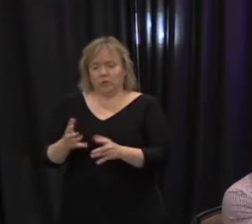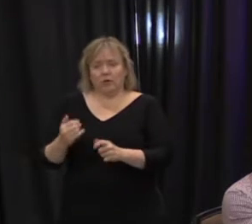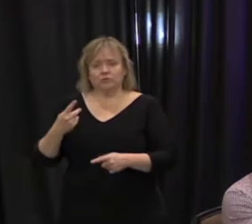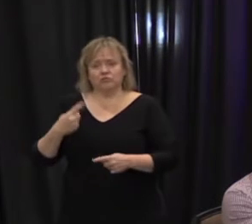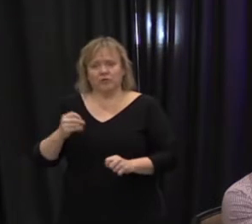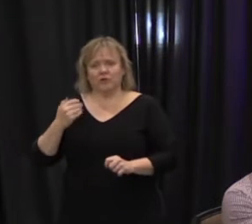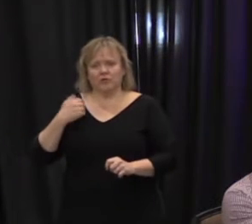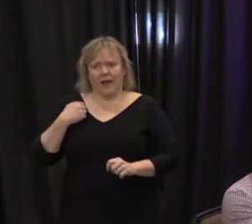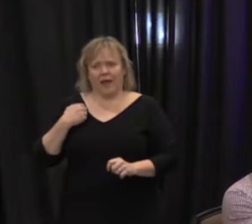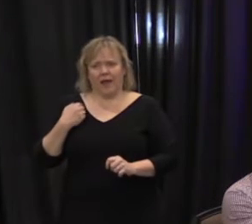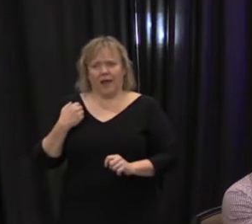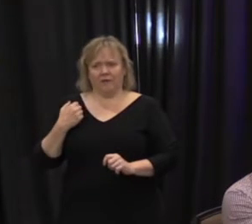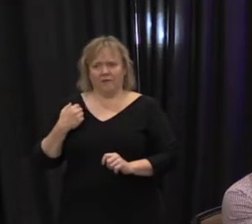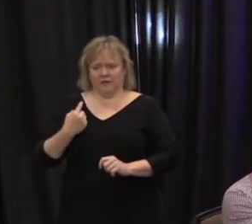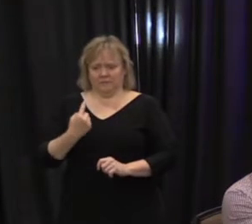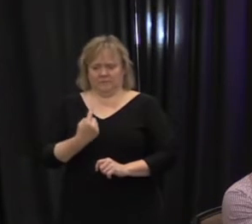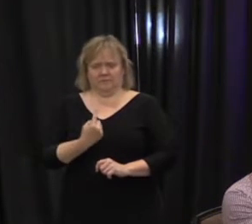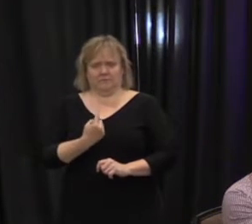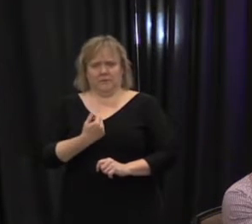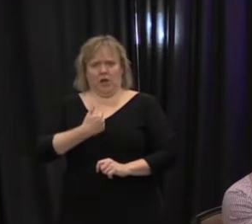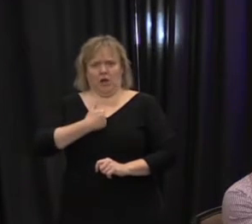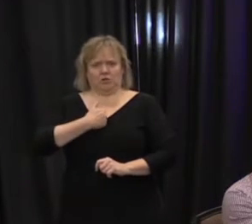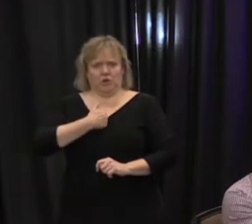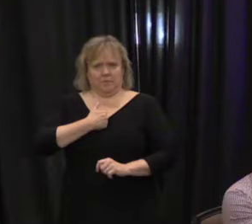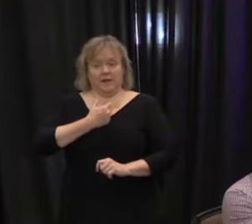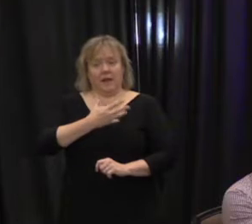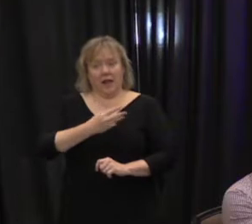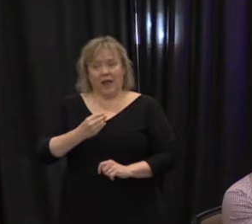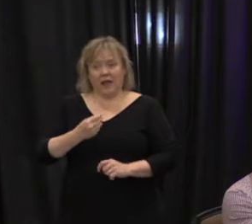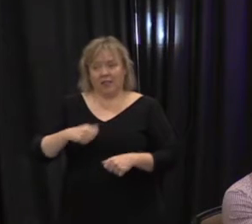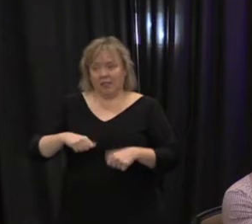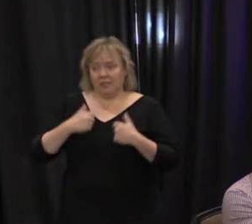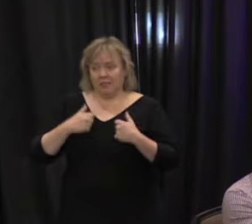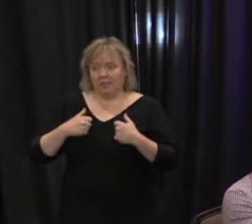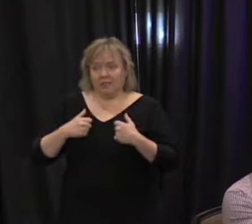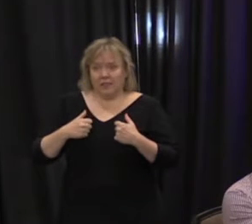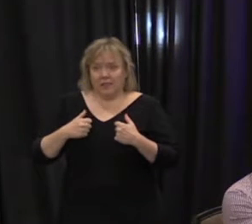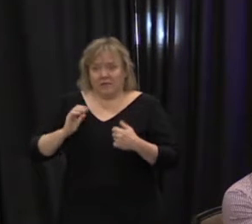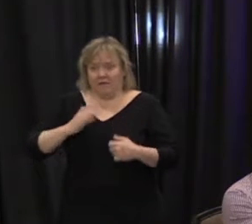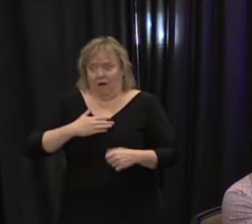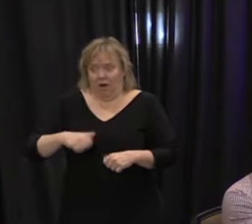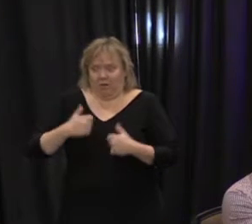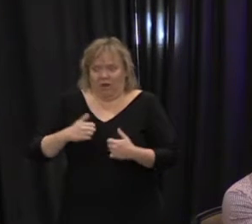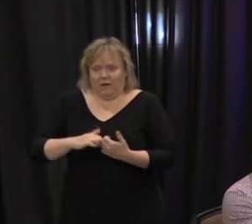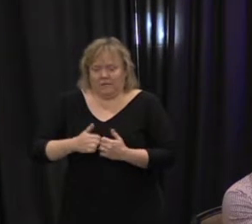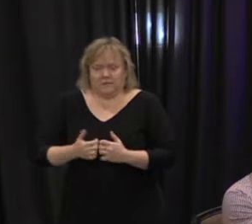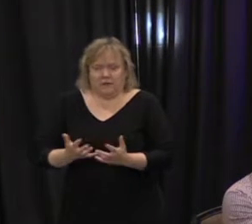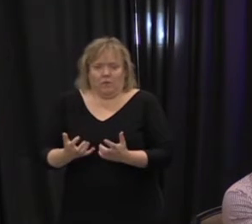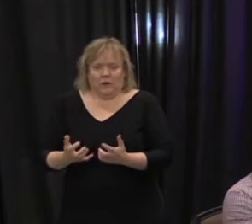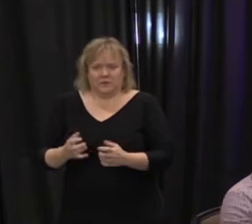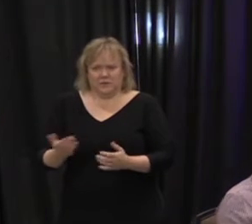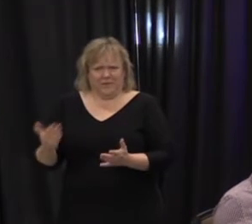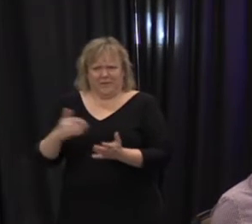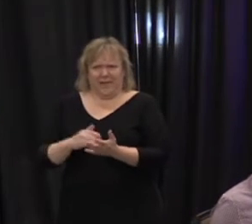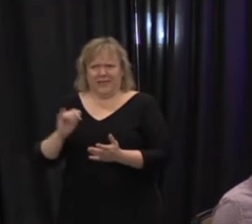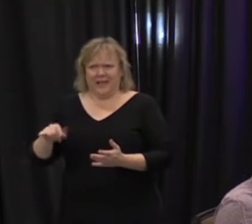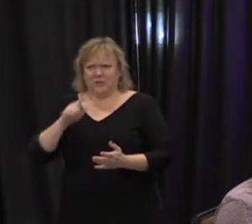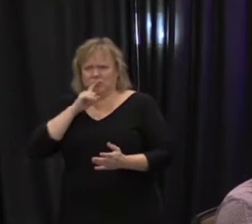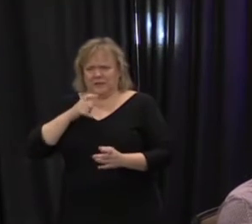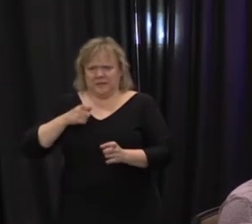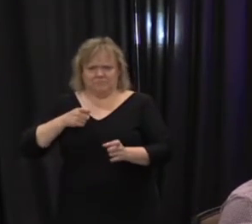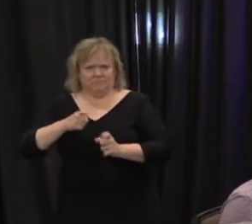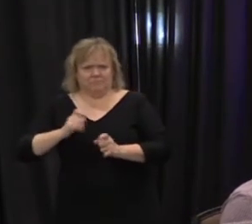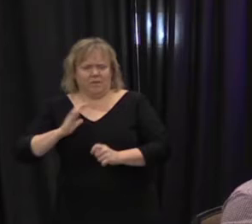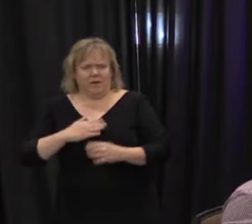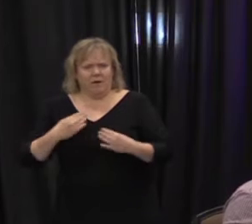best lives in the same way. This is also another attack on our, you know, on our bodies. Thinking about, you know, when